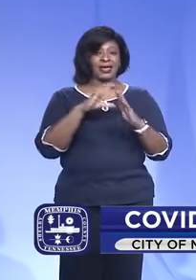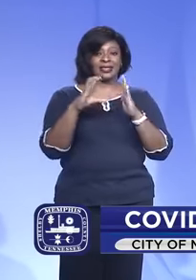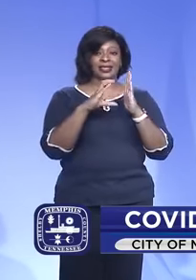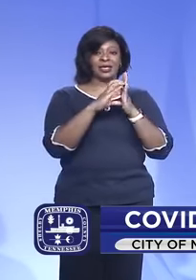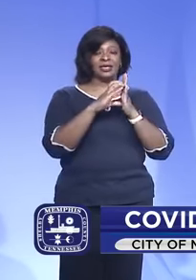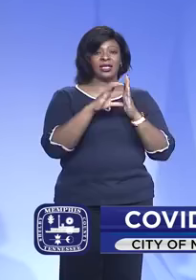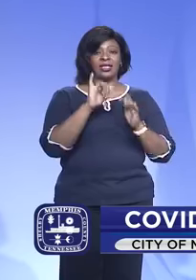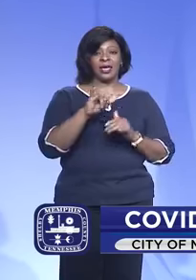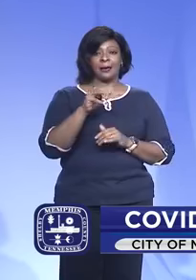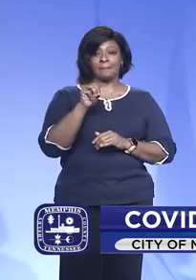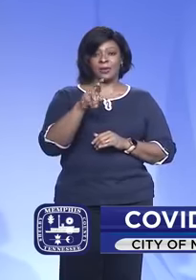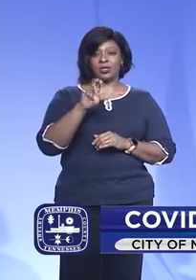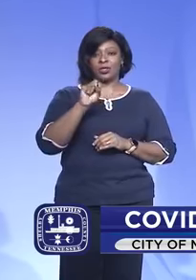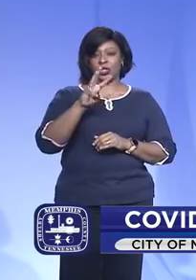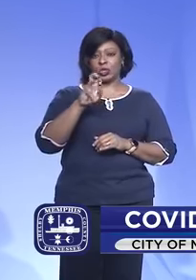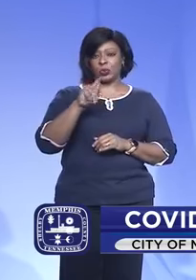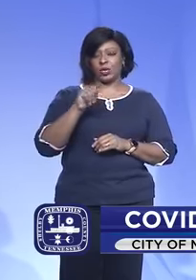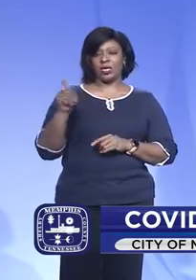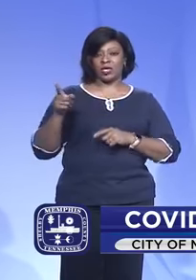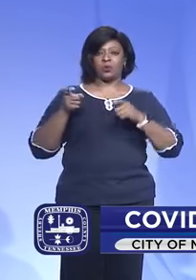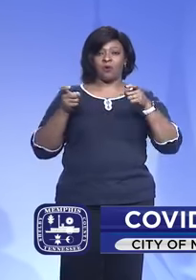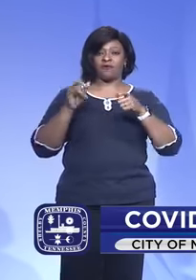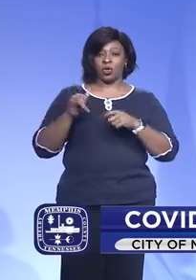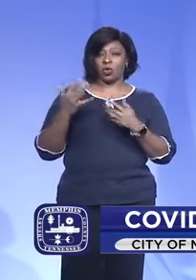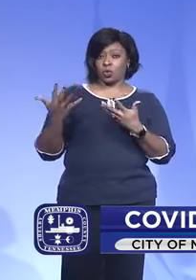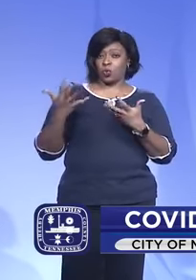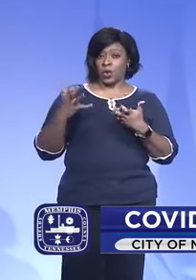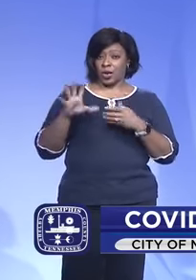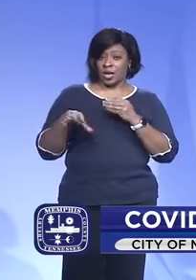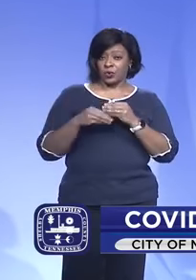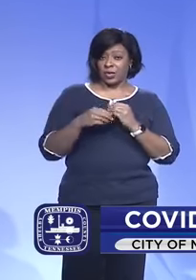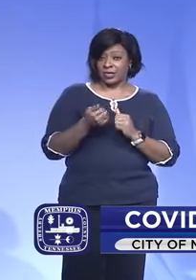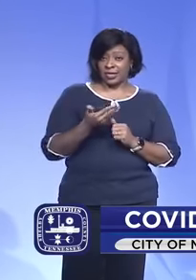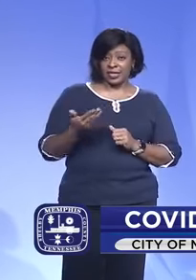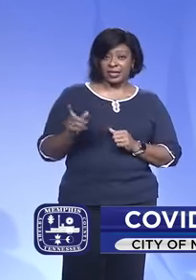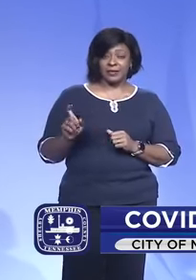which Mr. Sweat is over. So would you like to address?